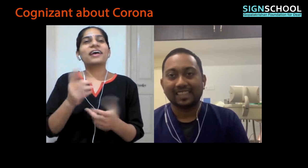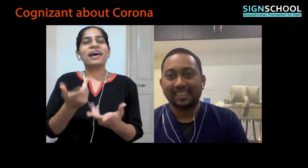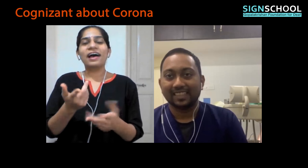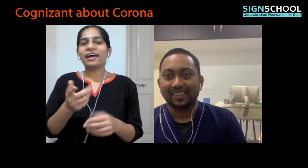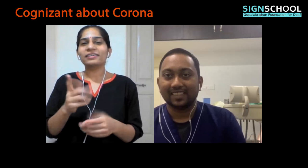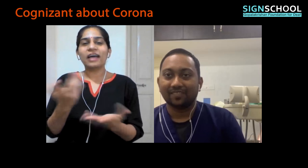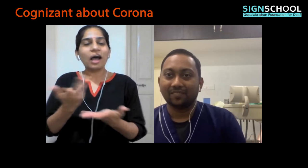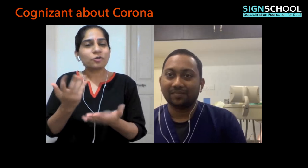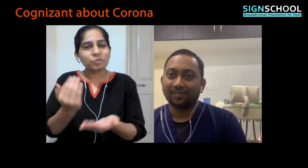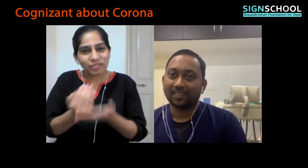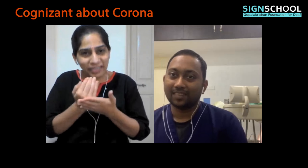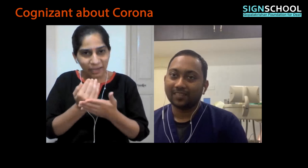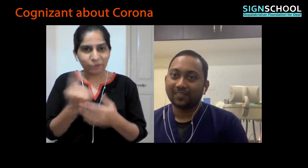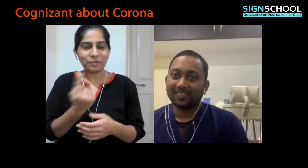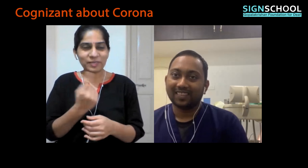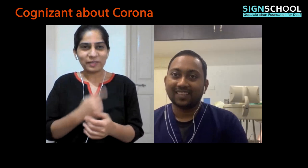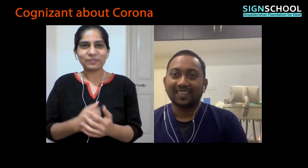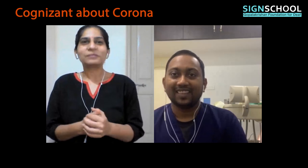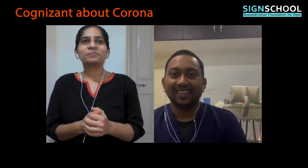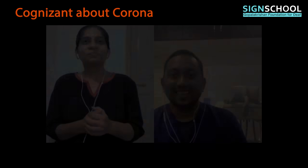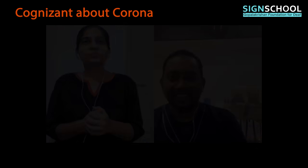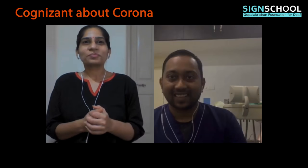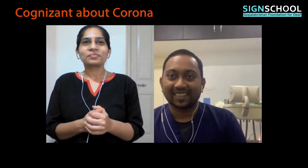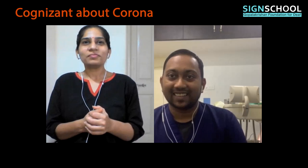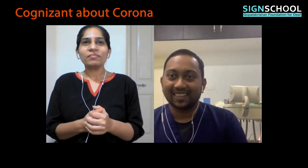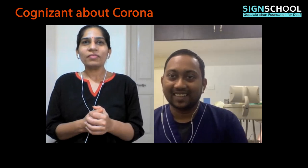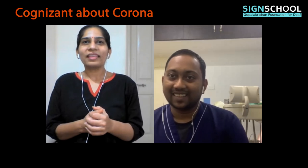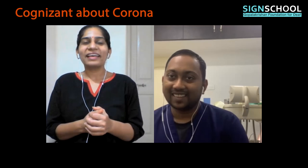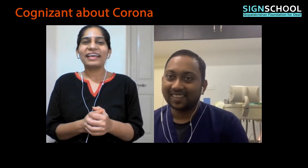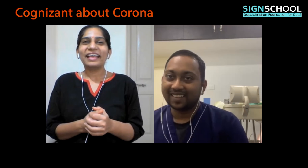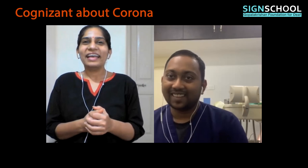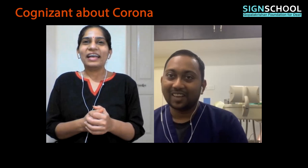COVID and how to take care of themselves. Yes.